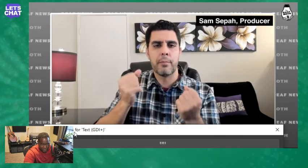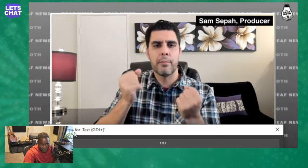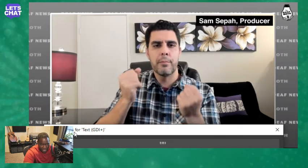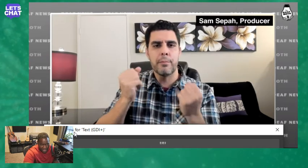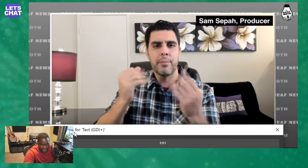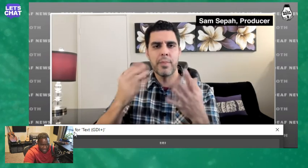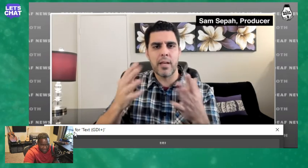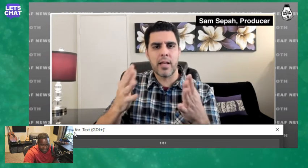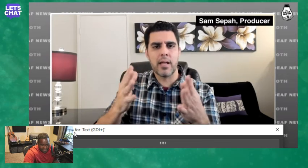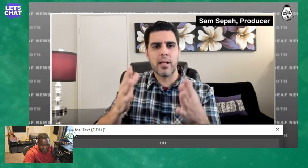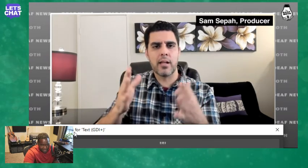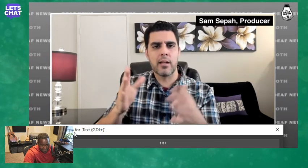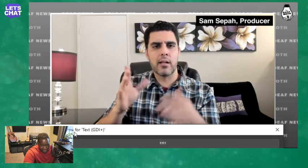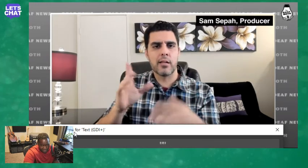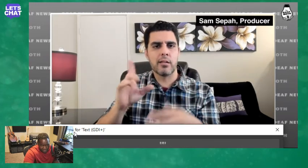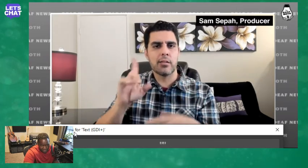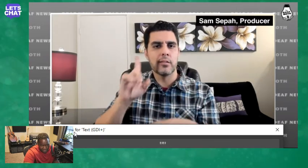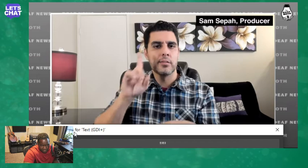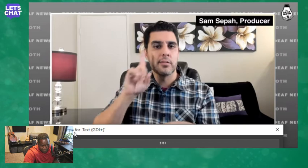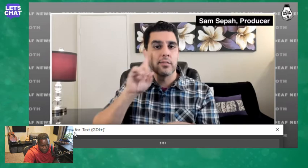inspirational or inspiring.